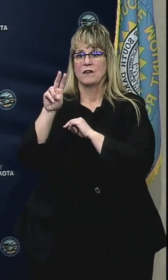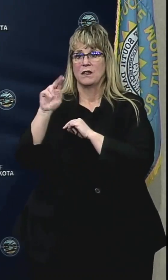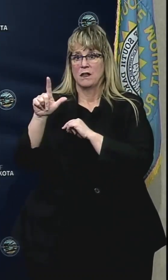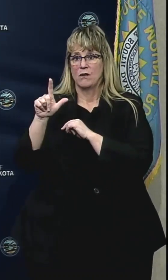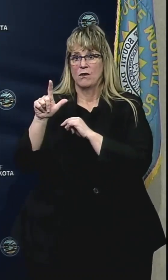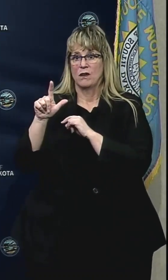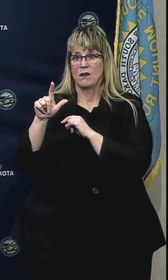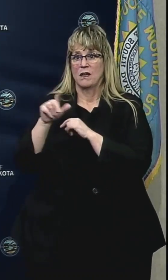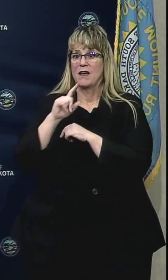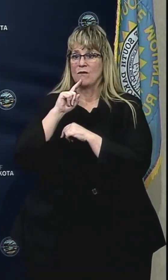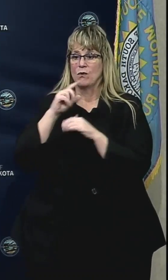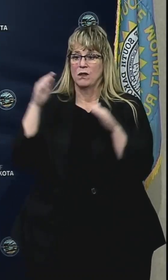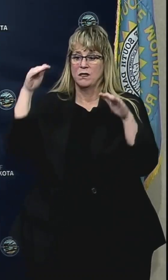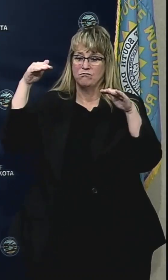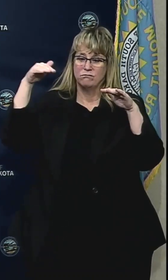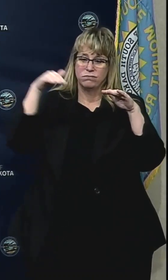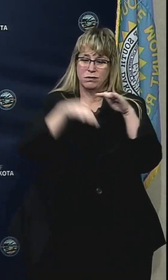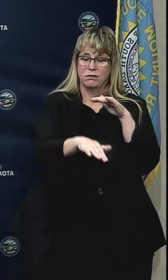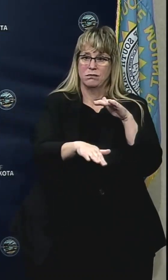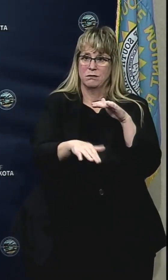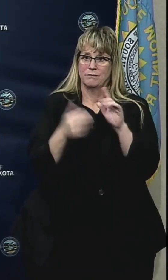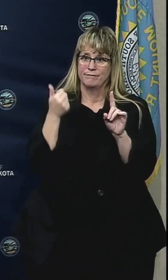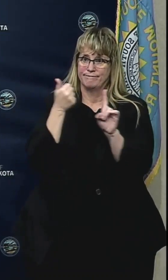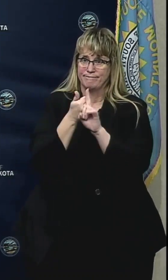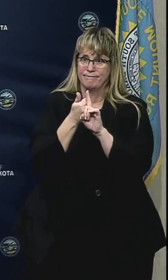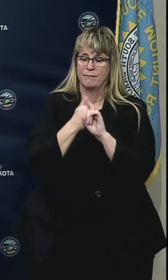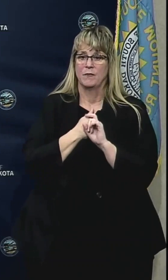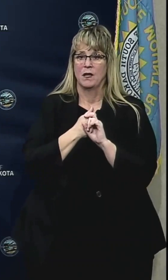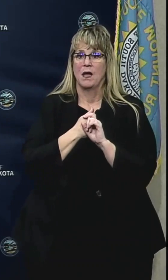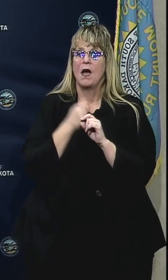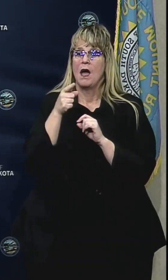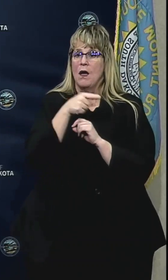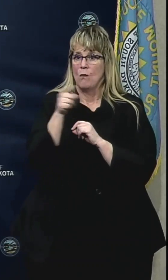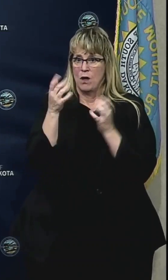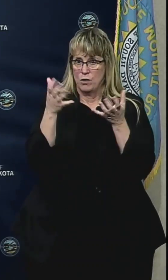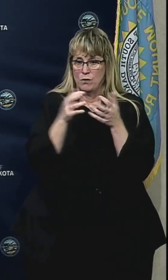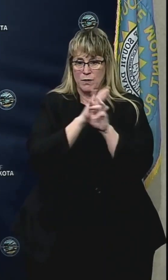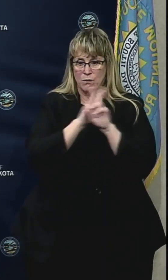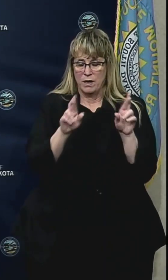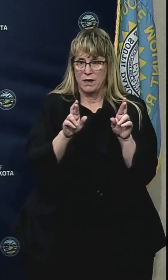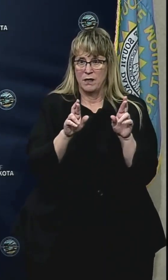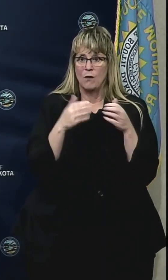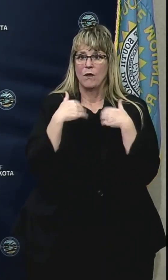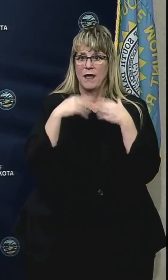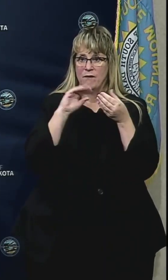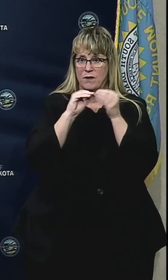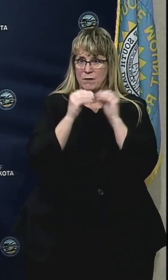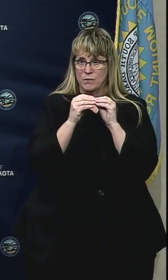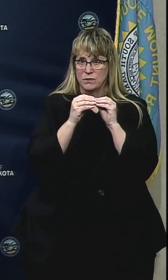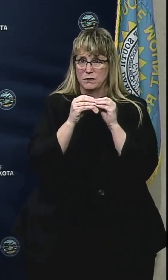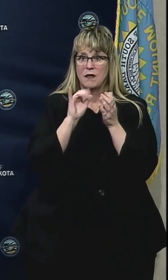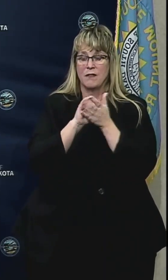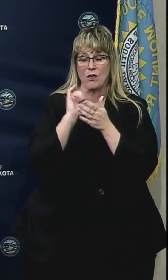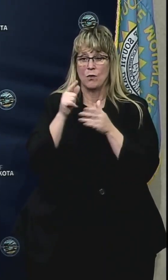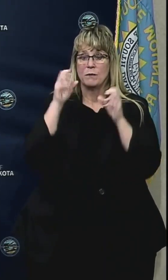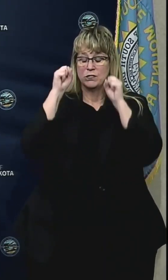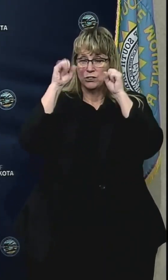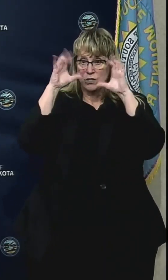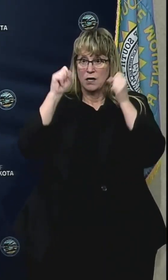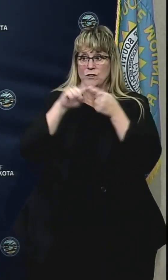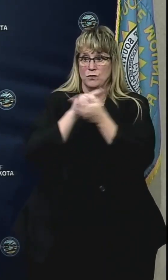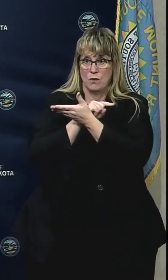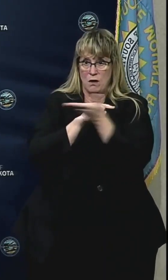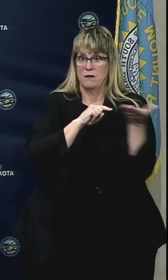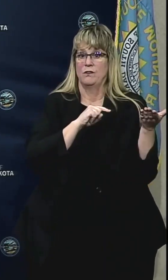revenues dramatically impacted. I want to prepare you for the coming days where we will get numbers that will be shocking to all of